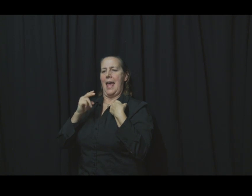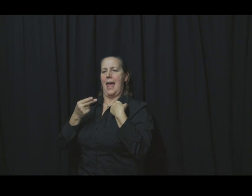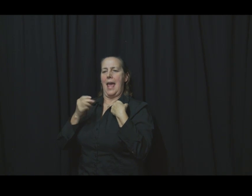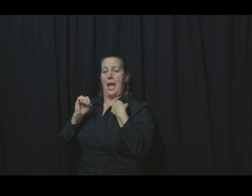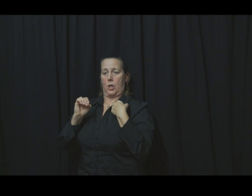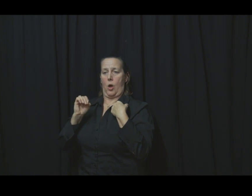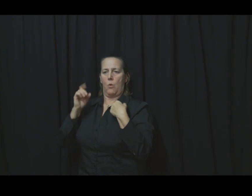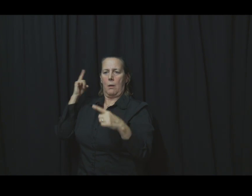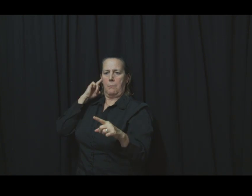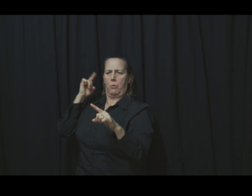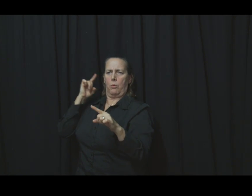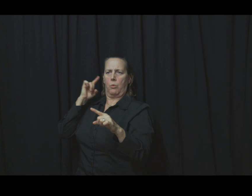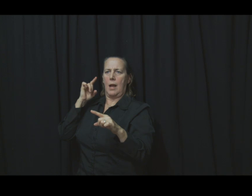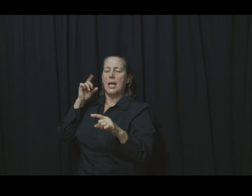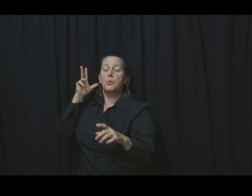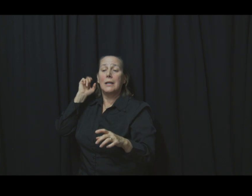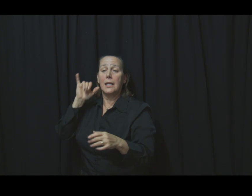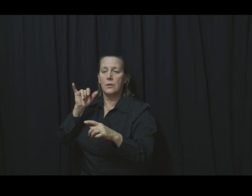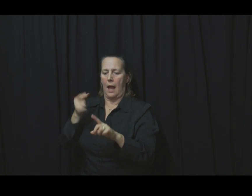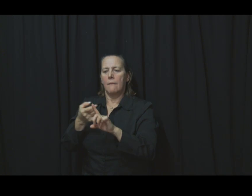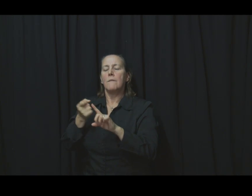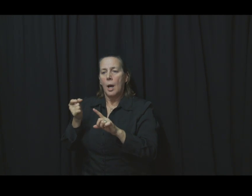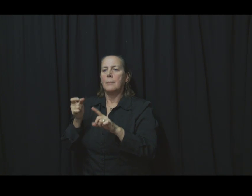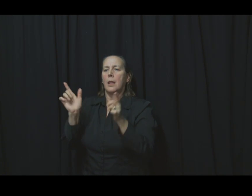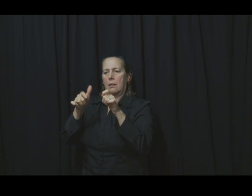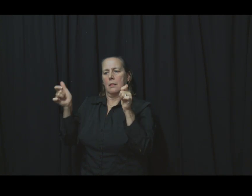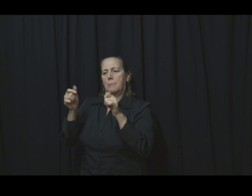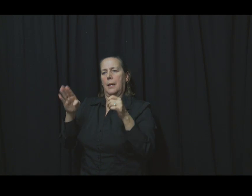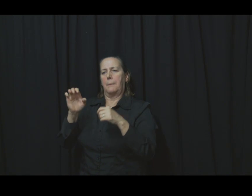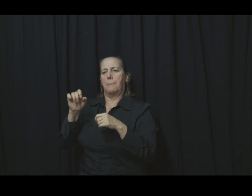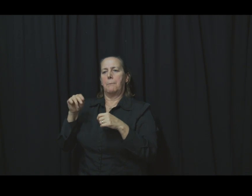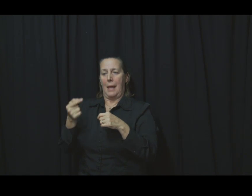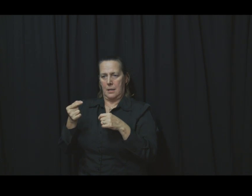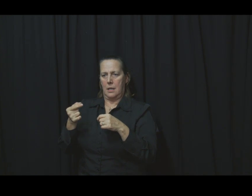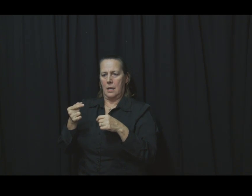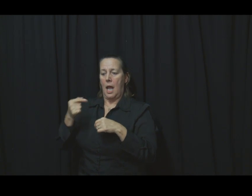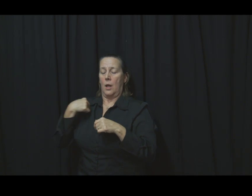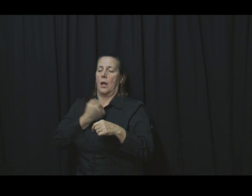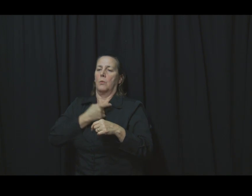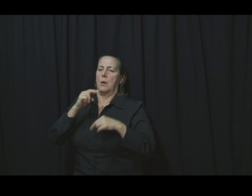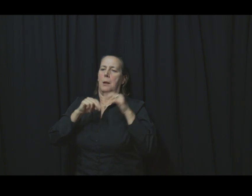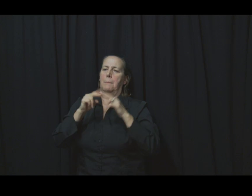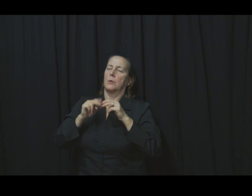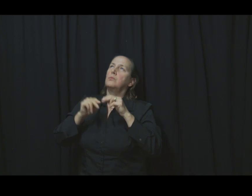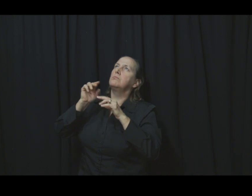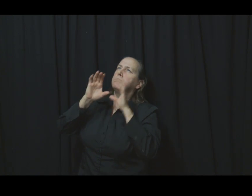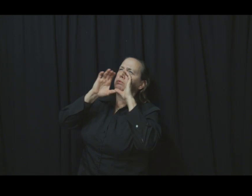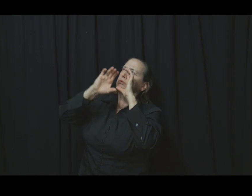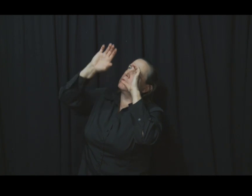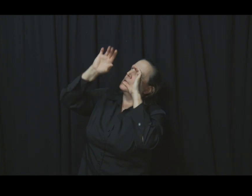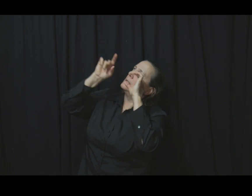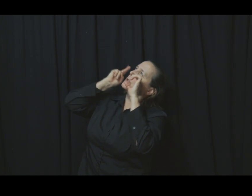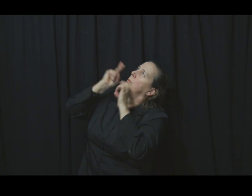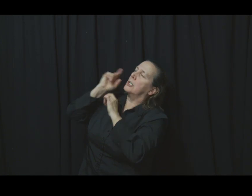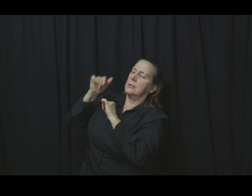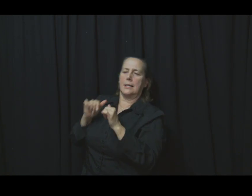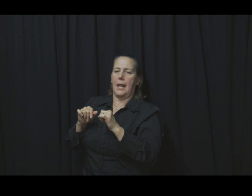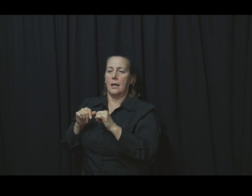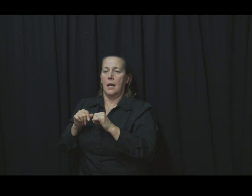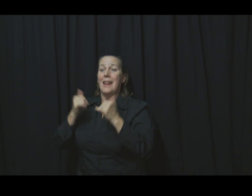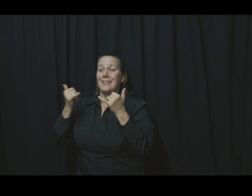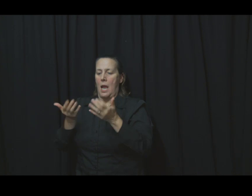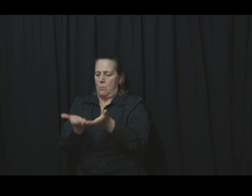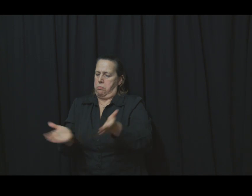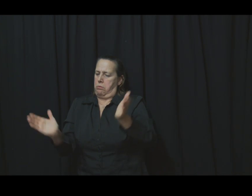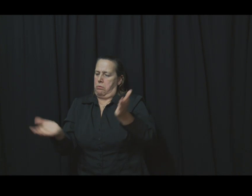Bang that would be detectable. And they detected it. We built the Cosmic Observatory for Background Emissions, the